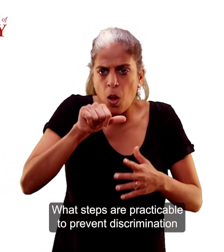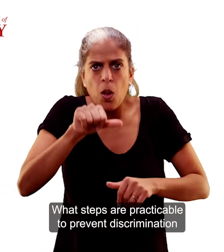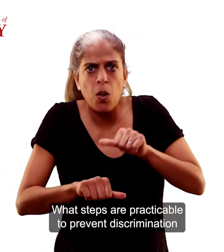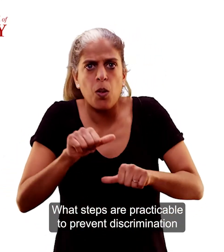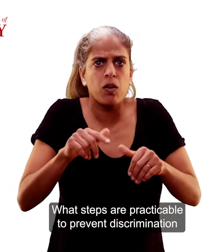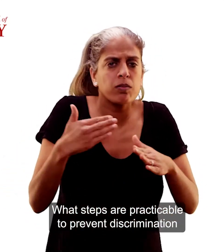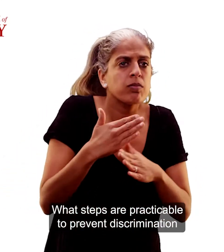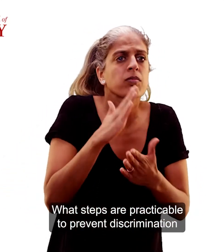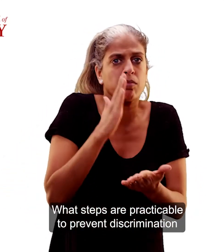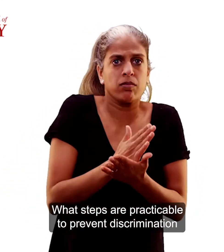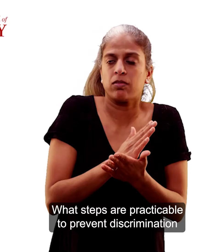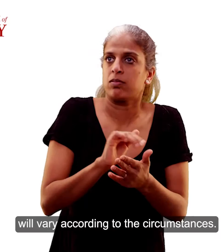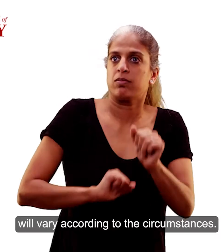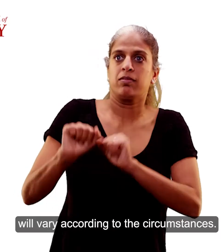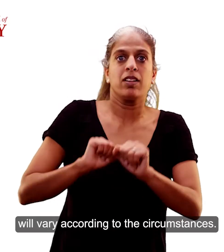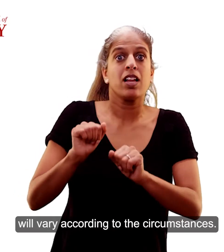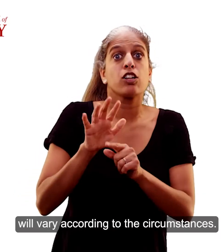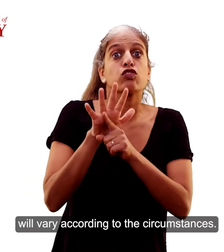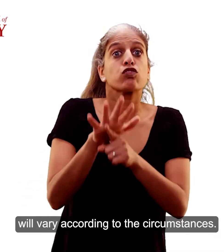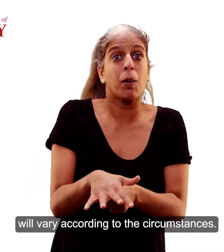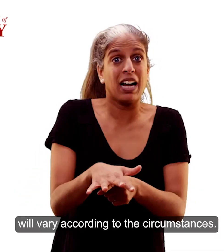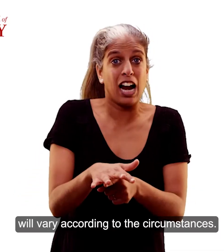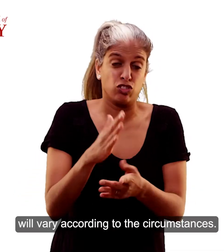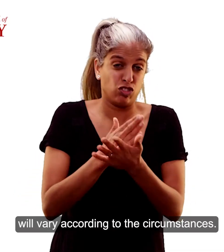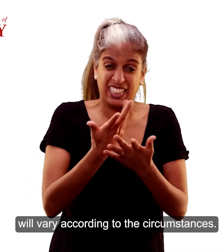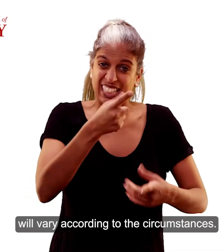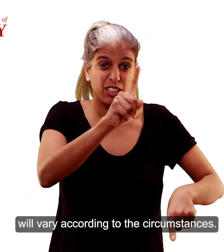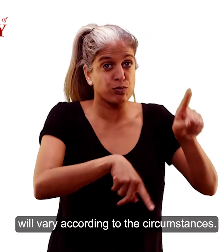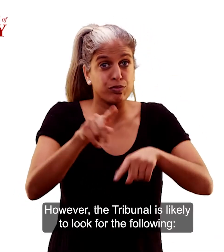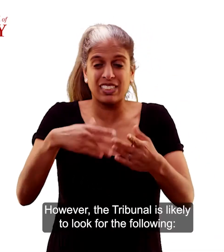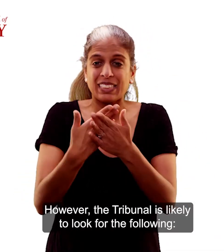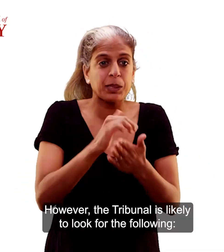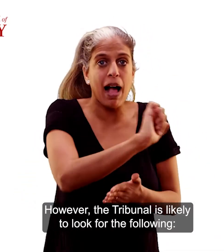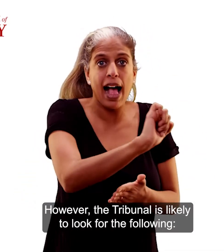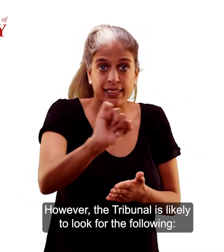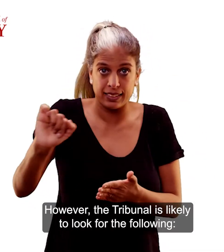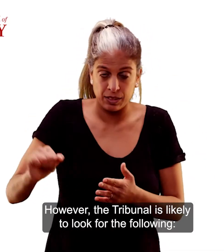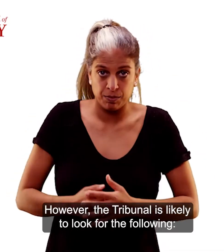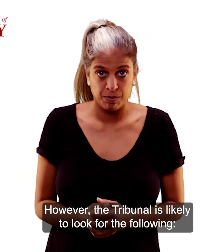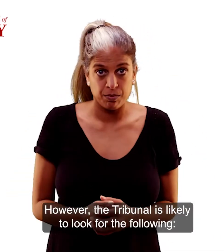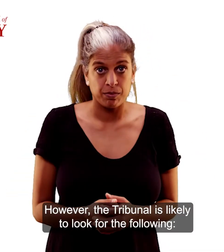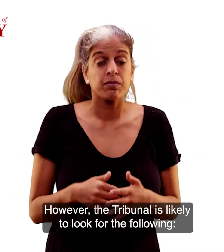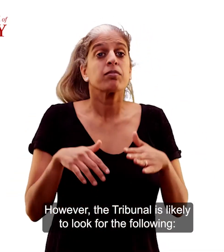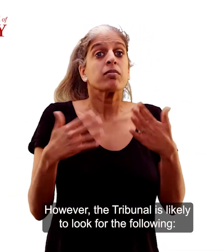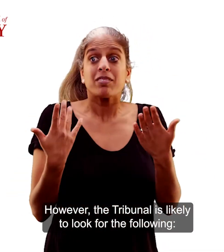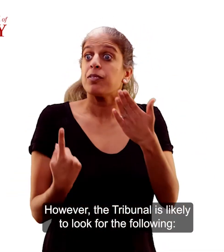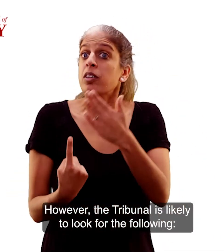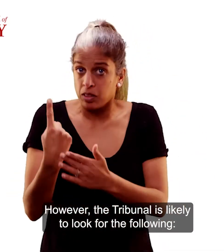to prevent discrimination will vary according to the circumstances. However, the tribunal is likely to look for the